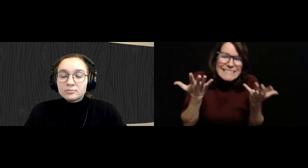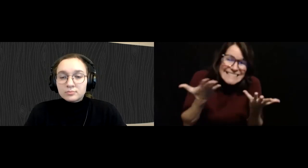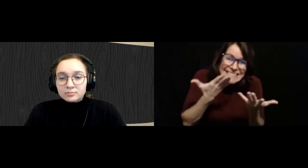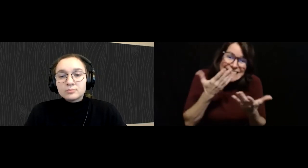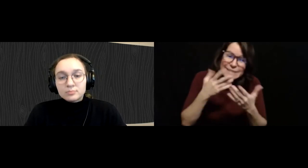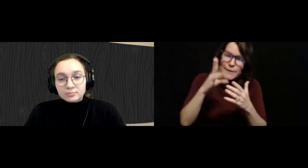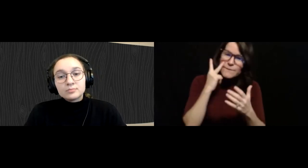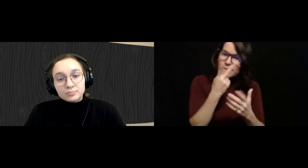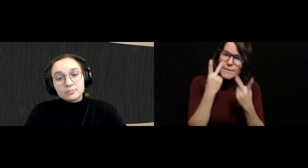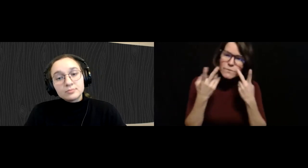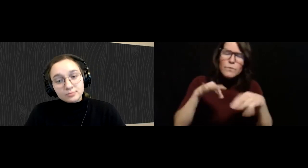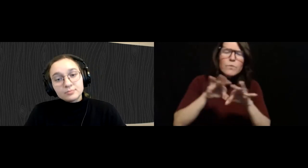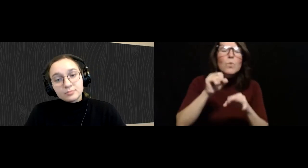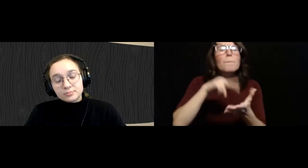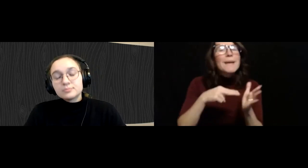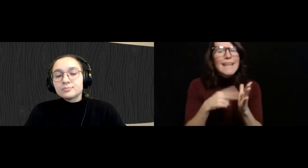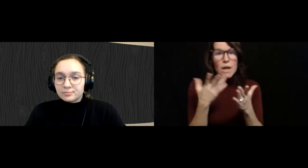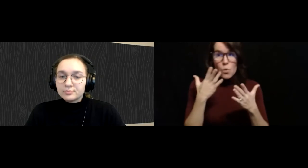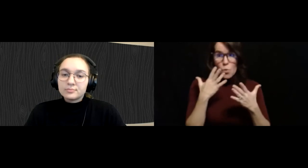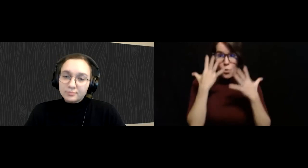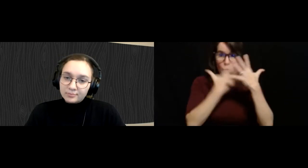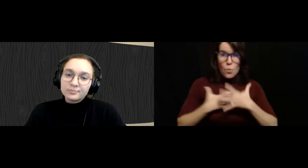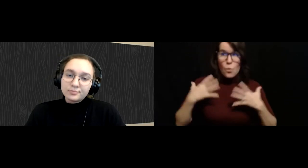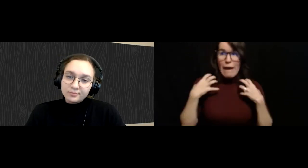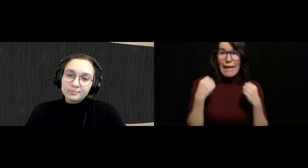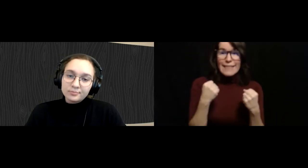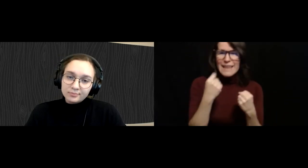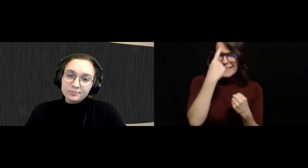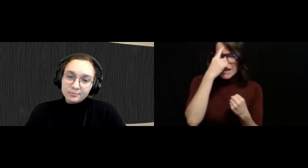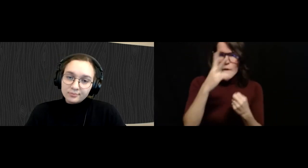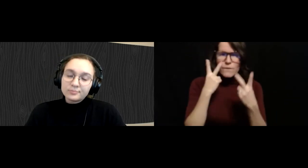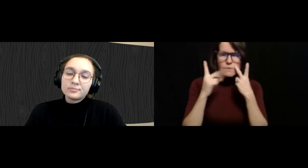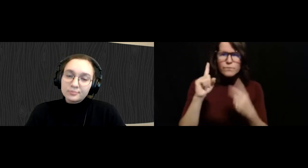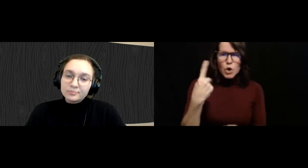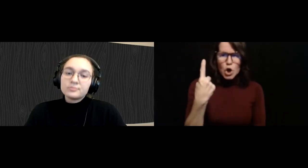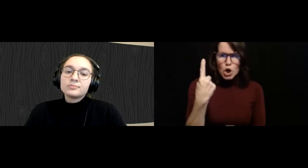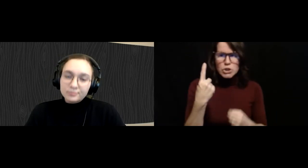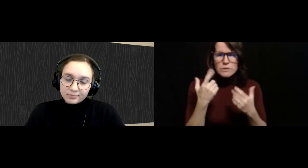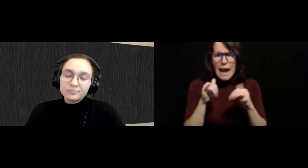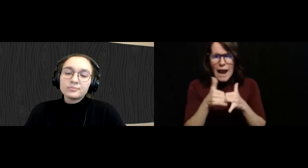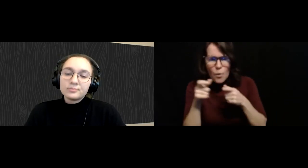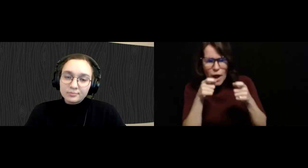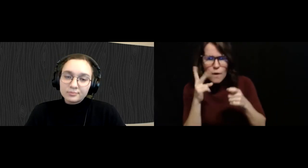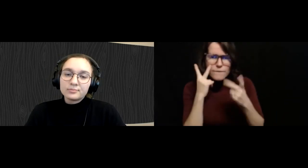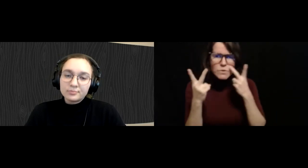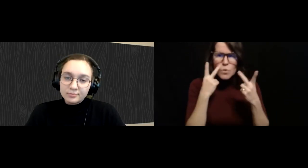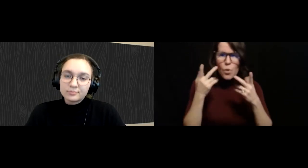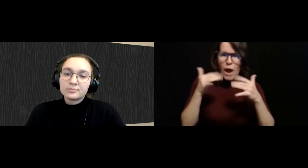know, natural birth, you may want it, but visually, your vision is really important. You know, your vision has to come